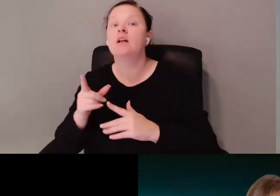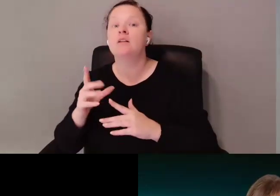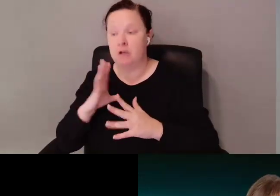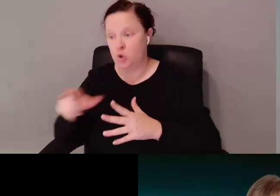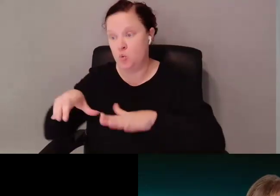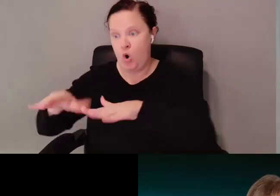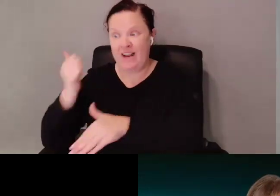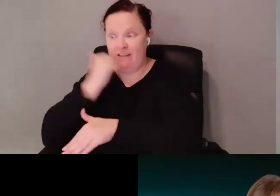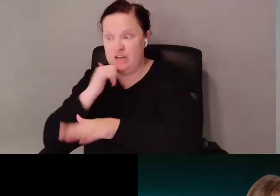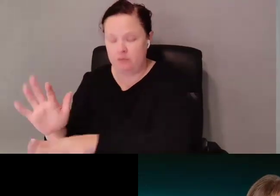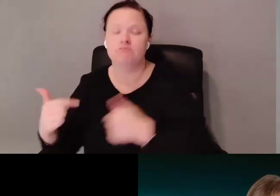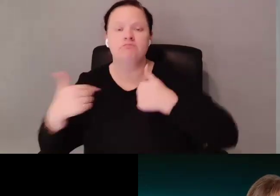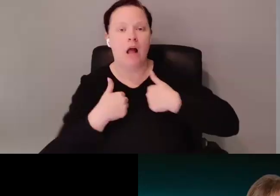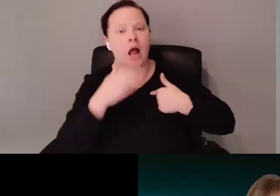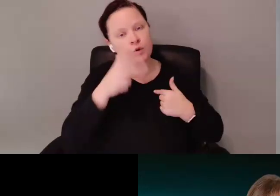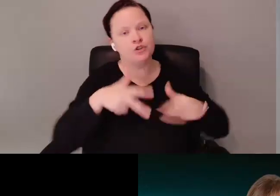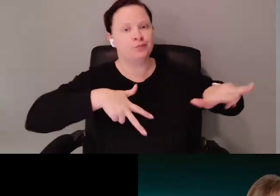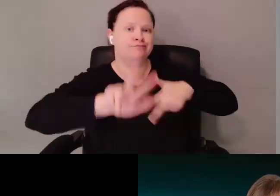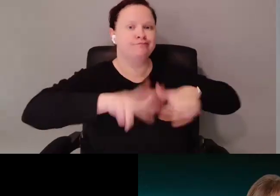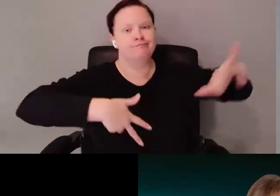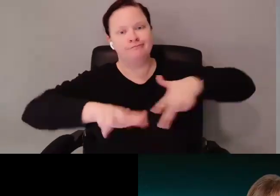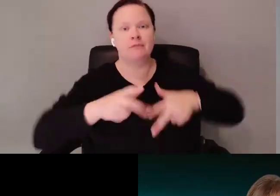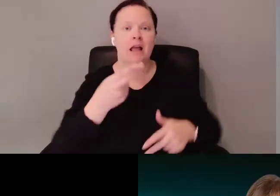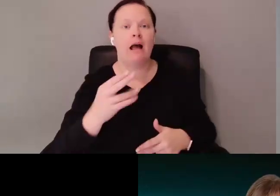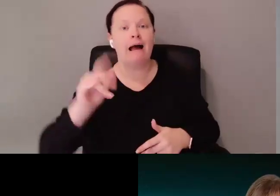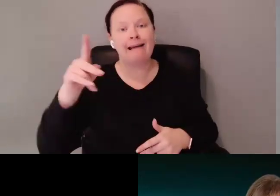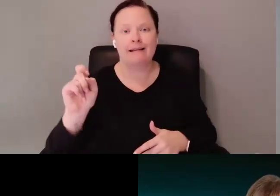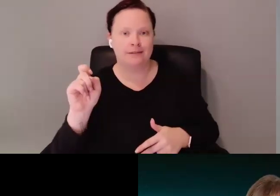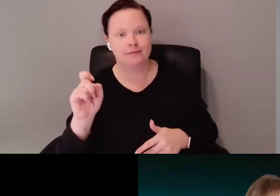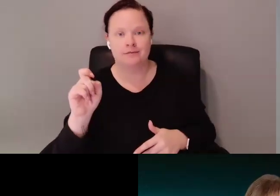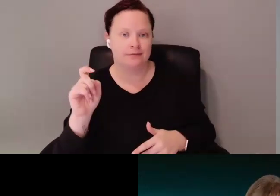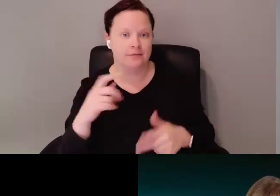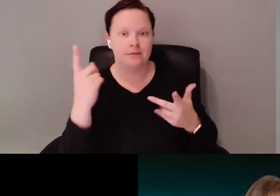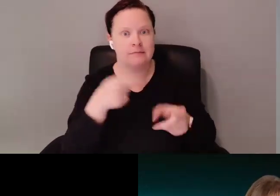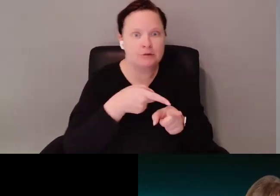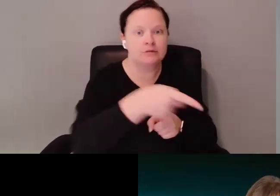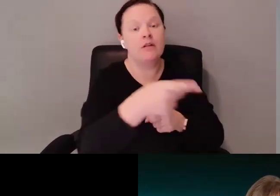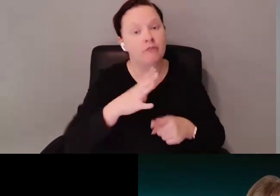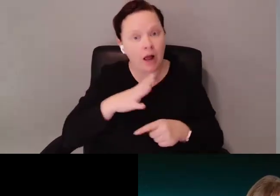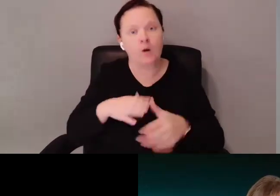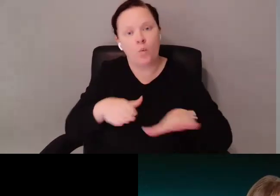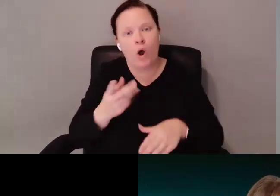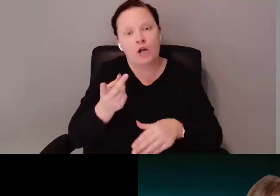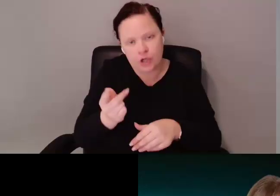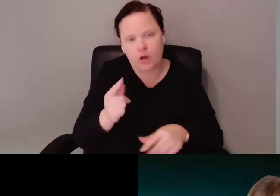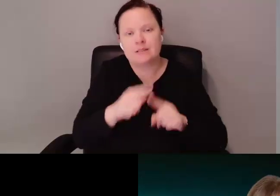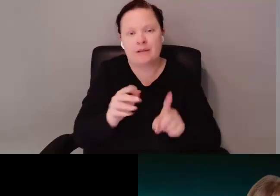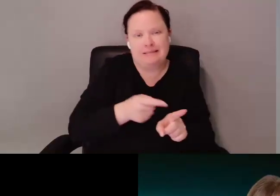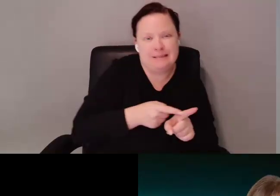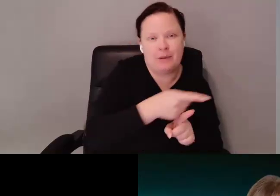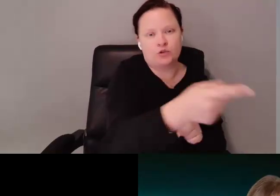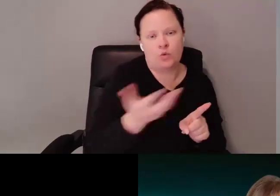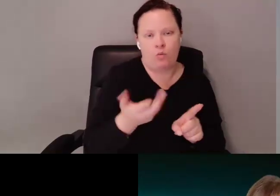dog, groups of dogs that I take hiking, or some special thing that nobody else is doing.